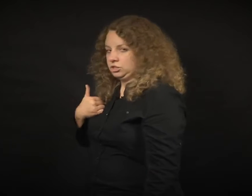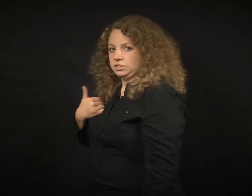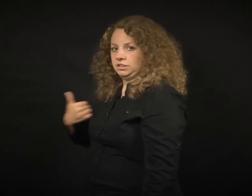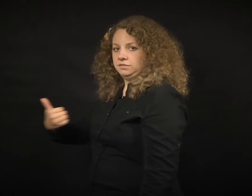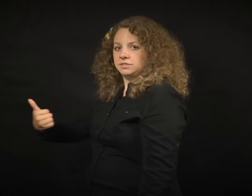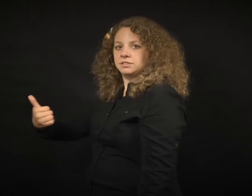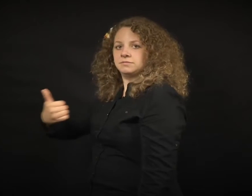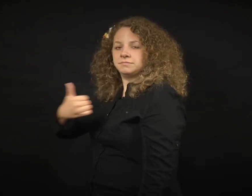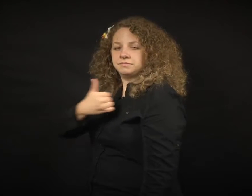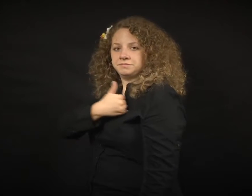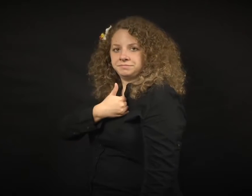ourselves.